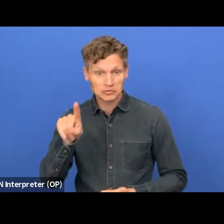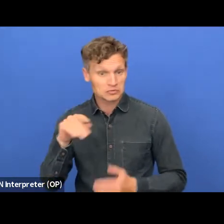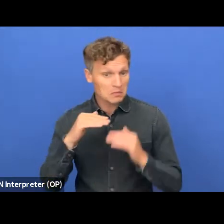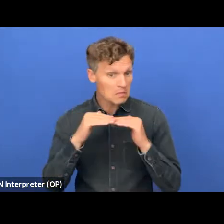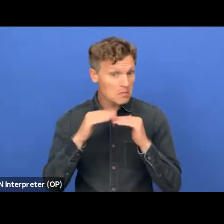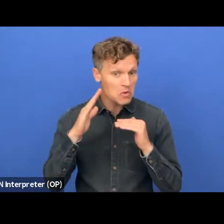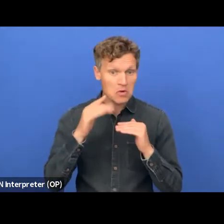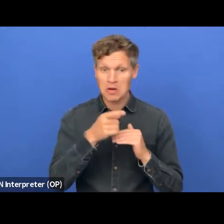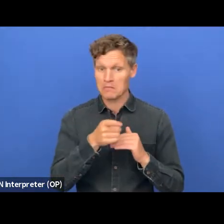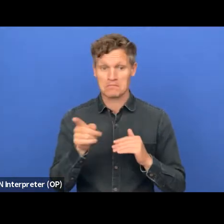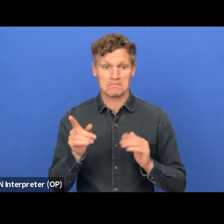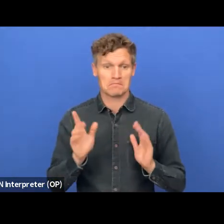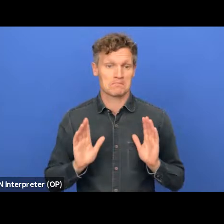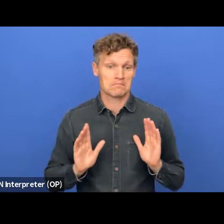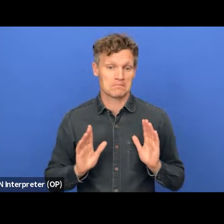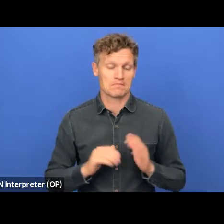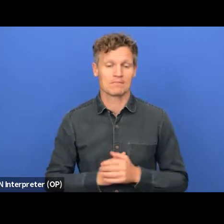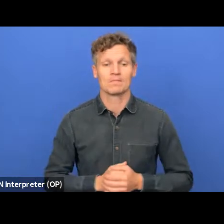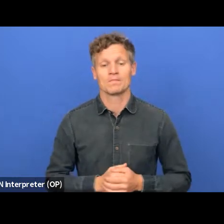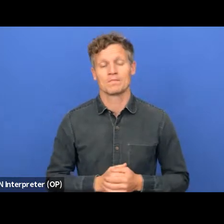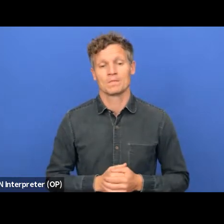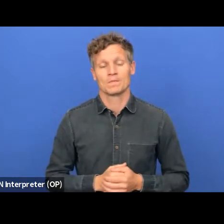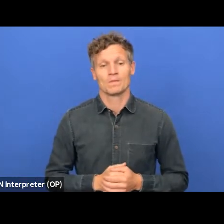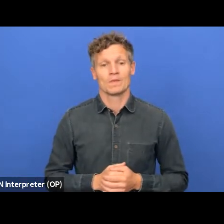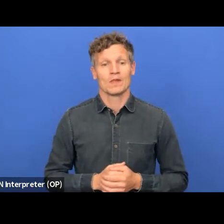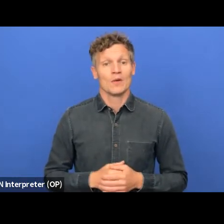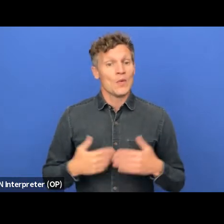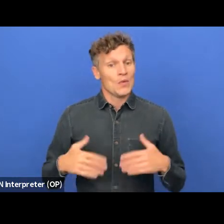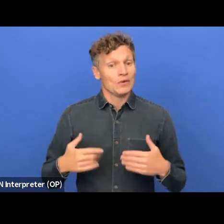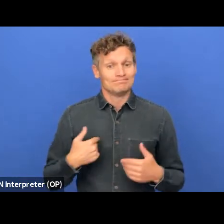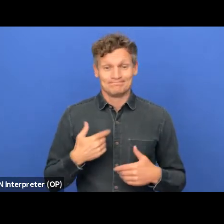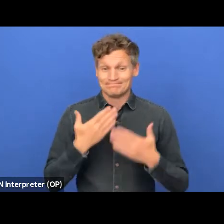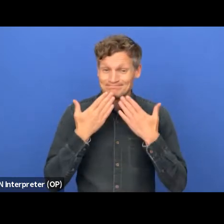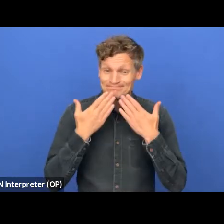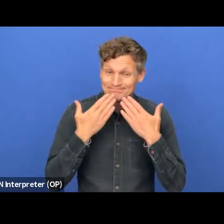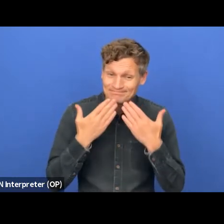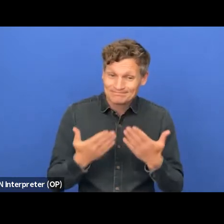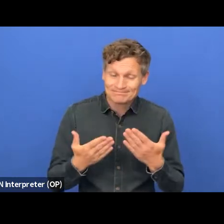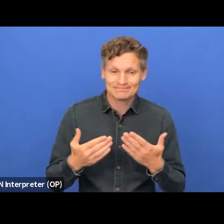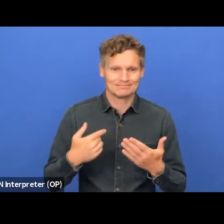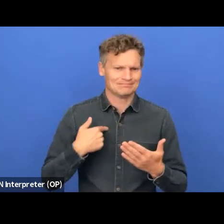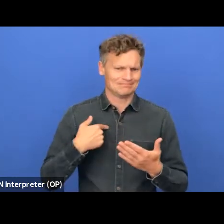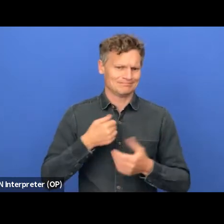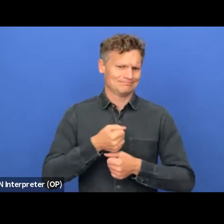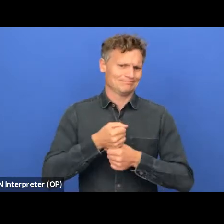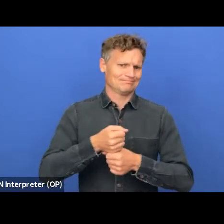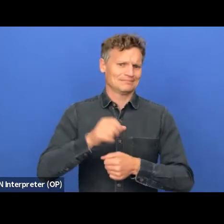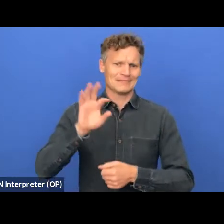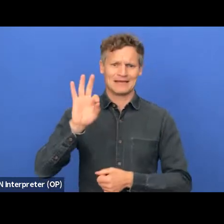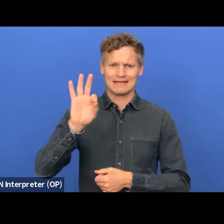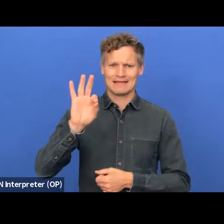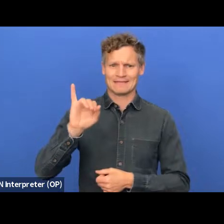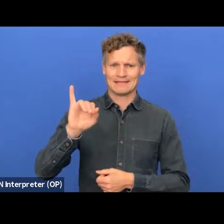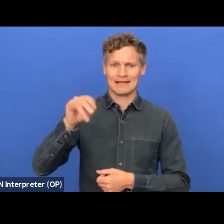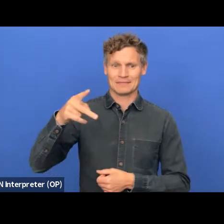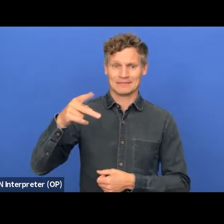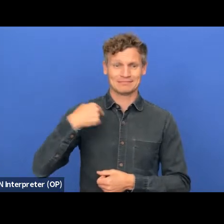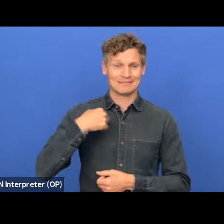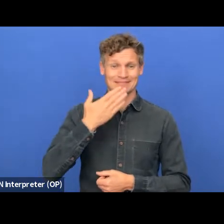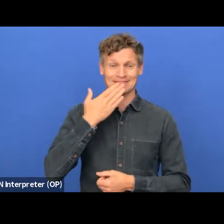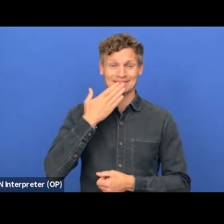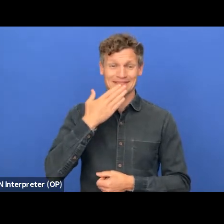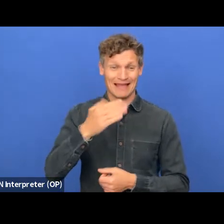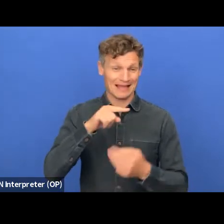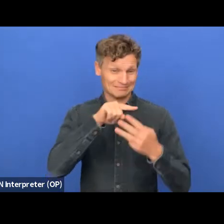participants. I would just like to thank, on behalf of FIP, all our panelists today, and